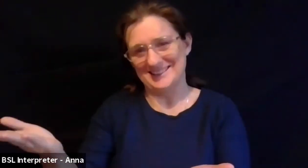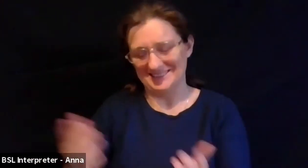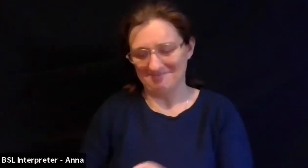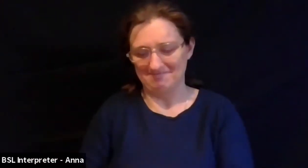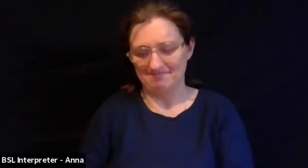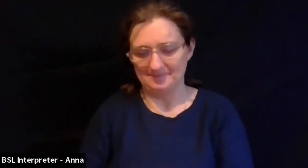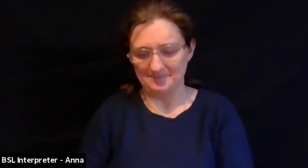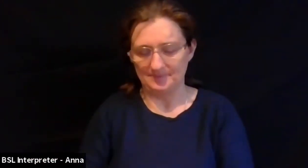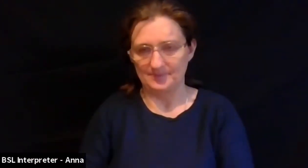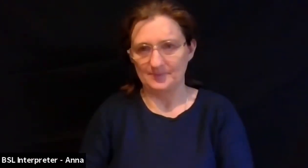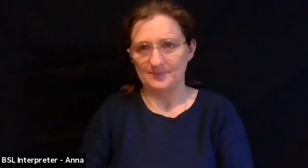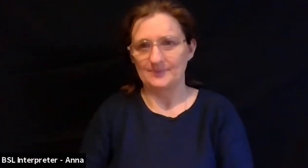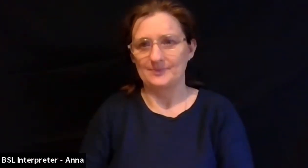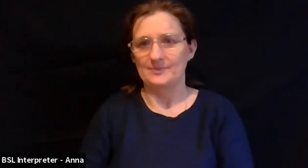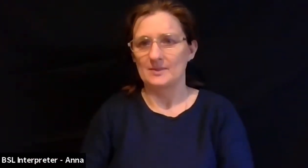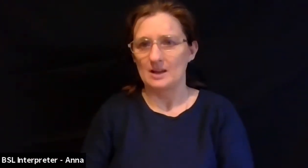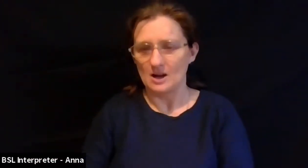world.